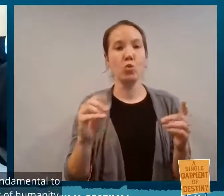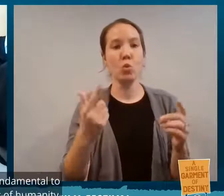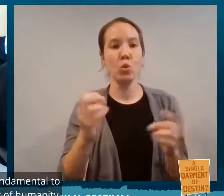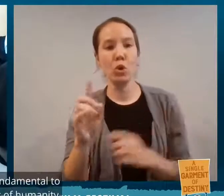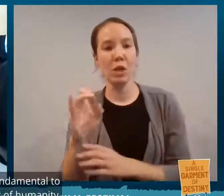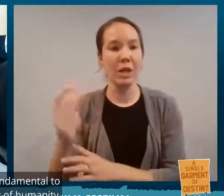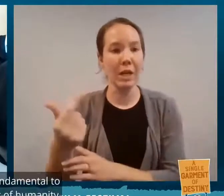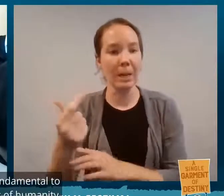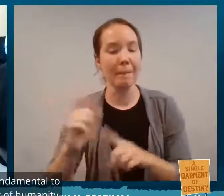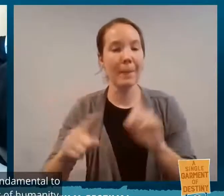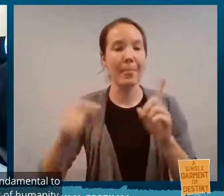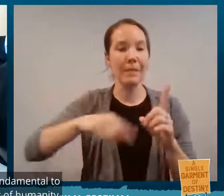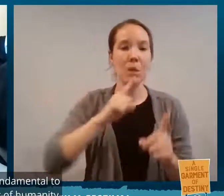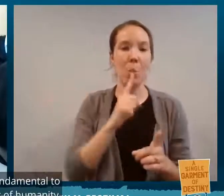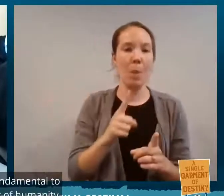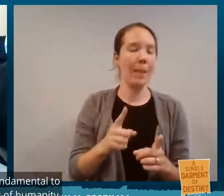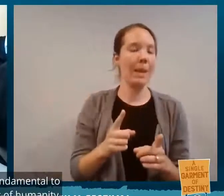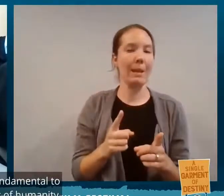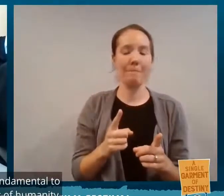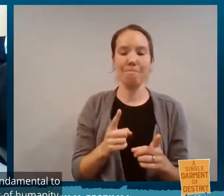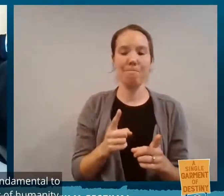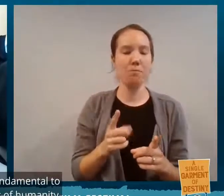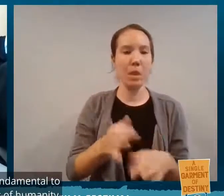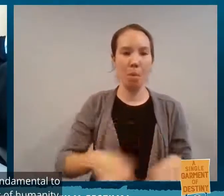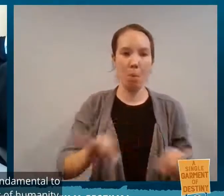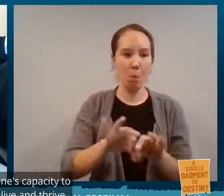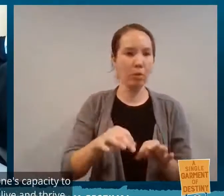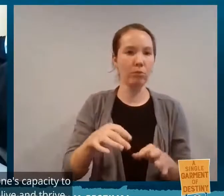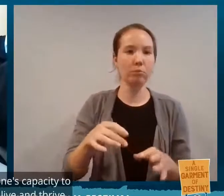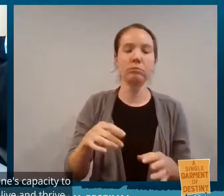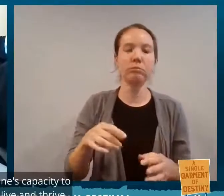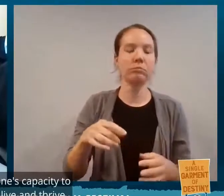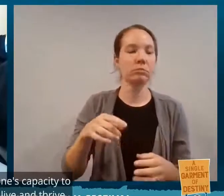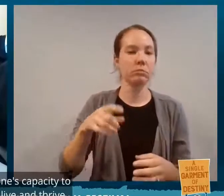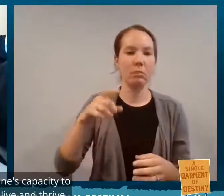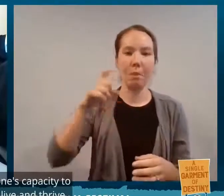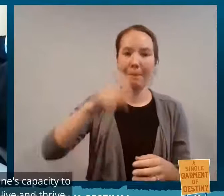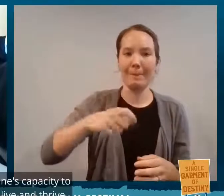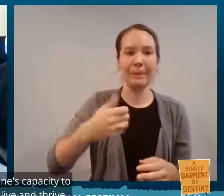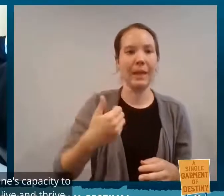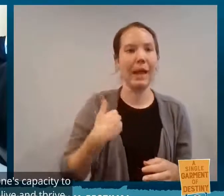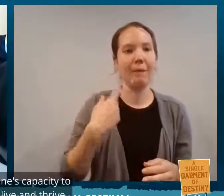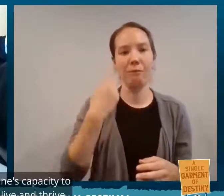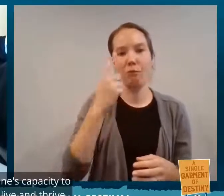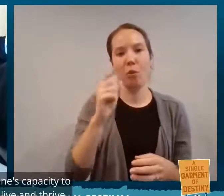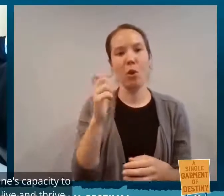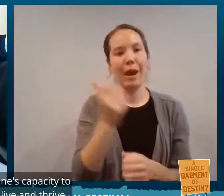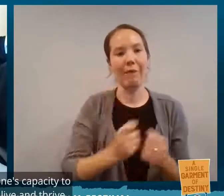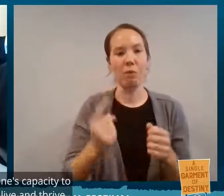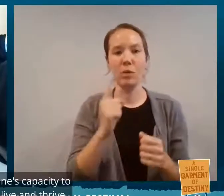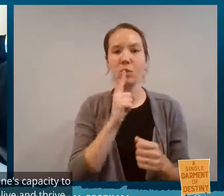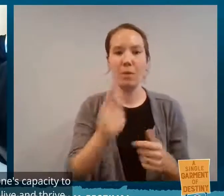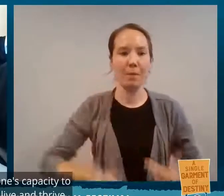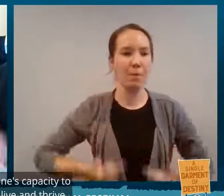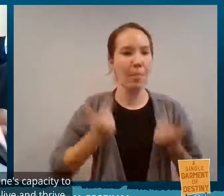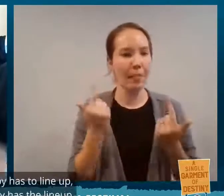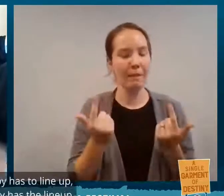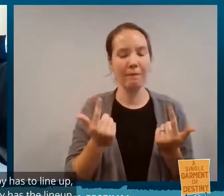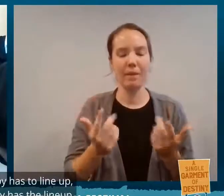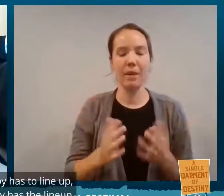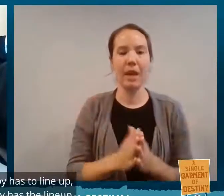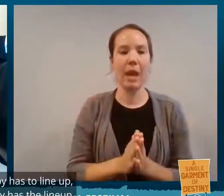do-gooding. This is fundamental to the right of humanity and everyone's capacity to be able to live and